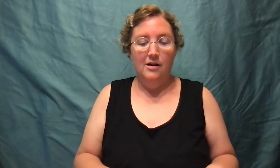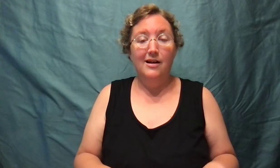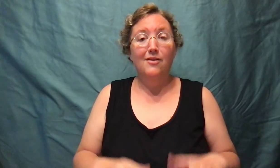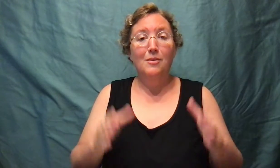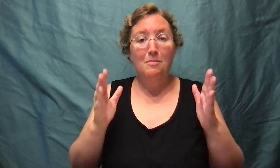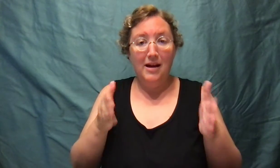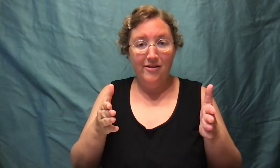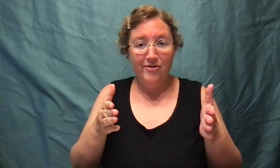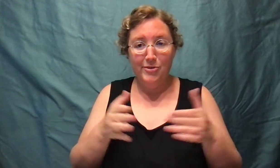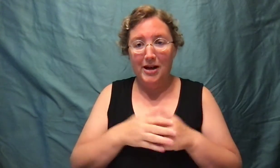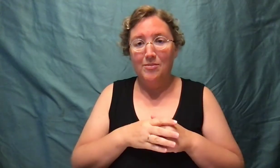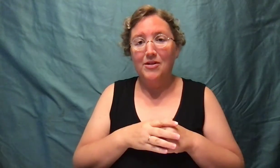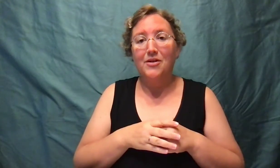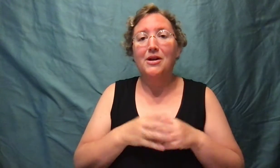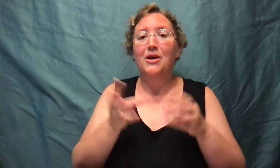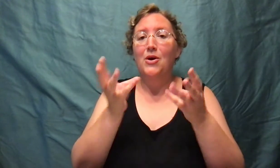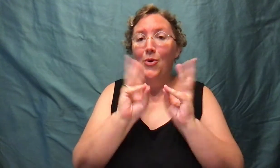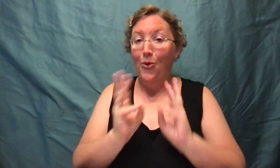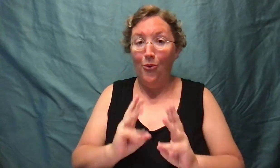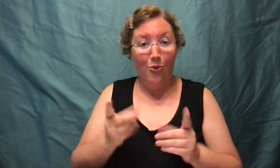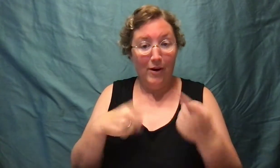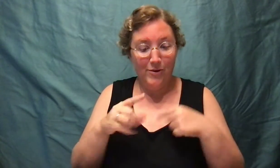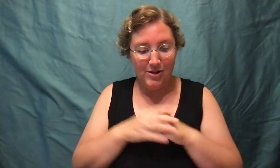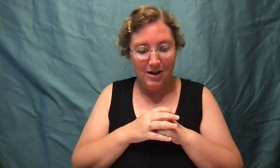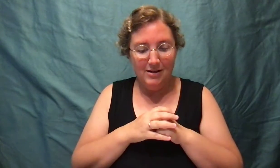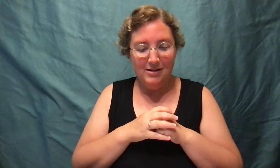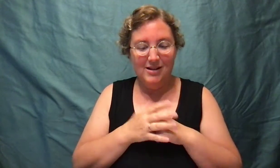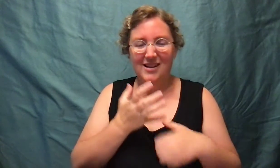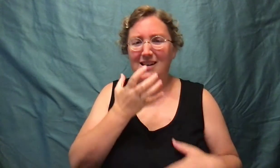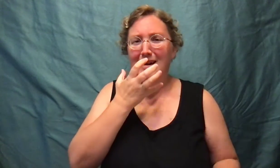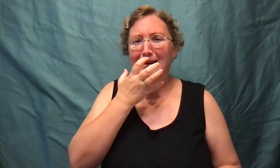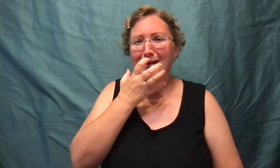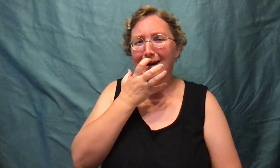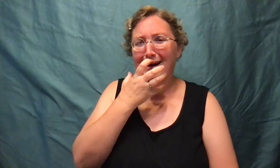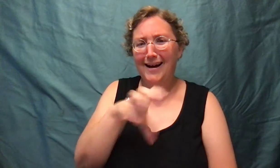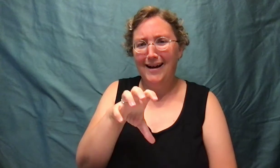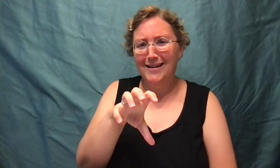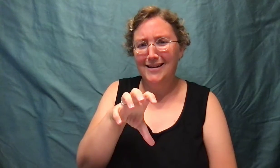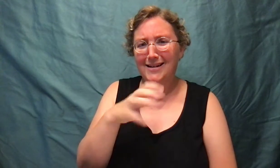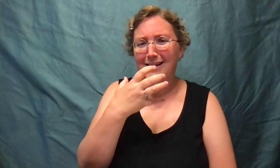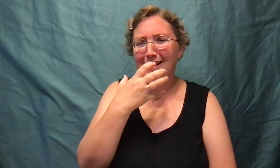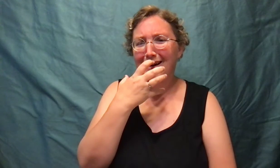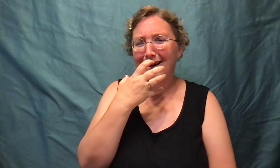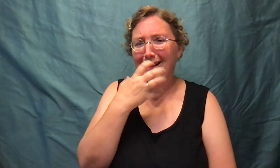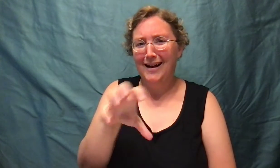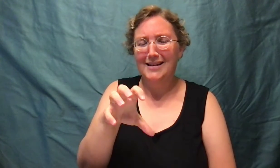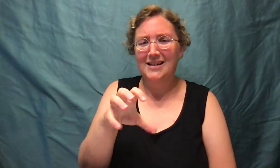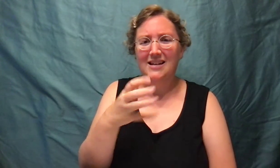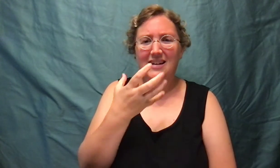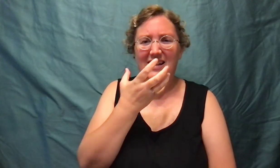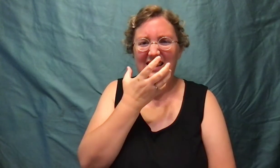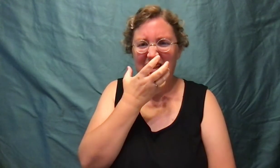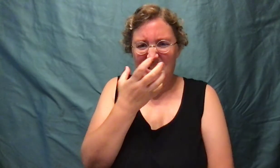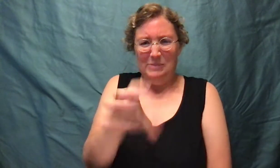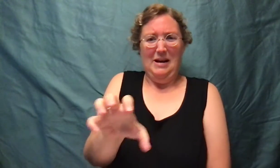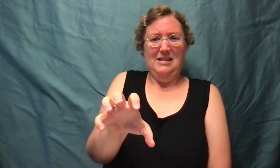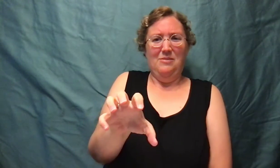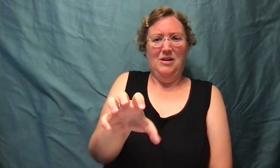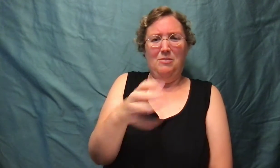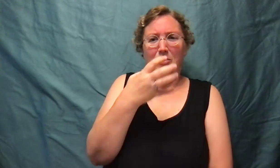Now the main vocabulary, weather signs. Hot, hot. It's like you took a bite of something and pulled